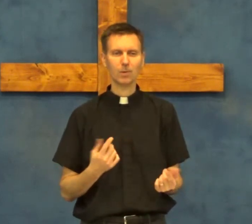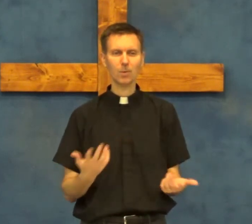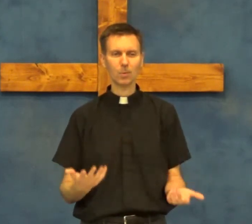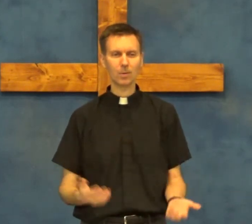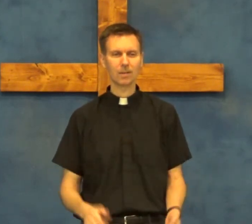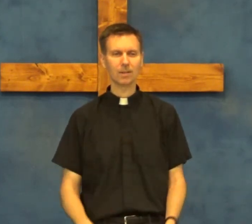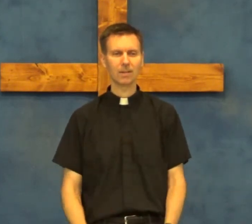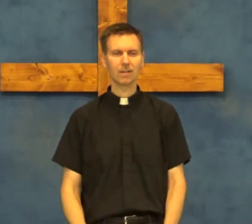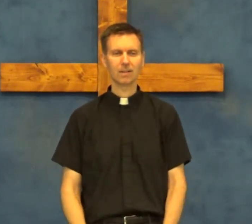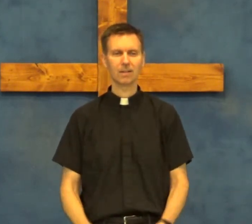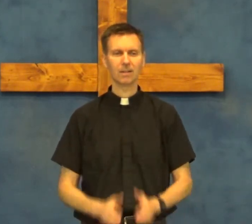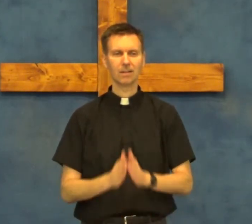do